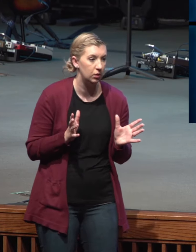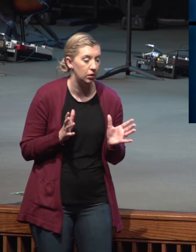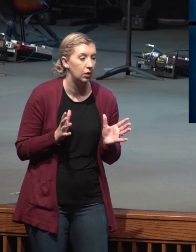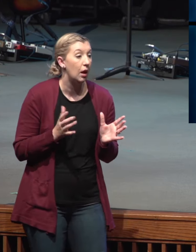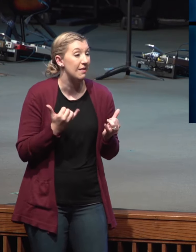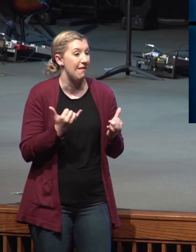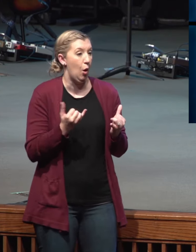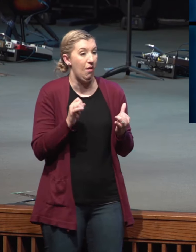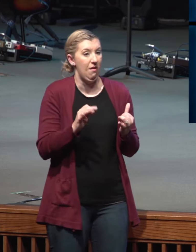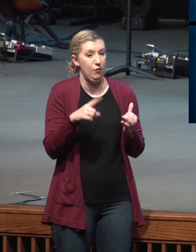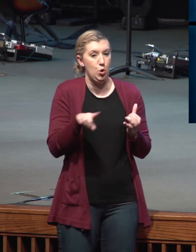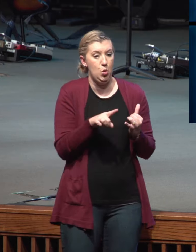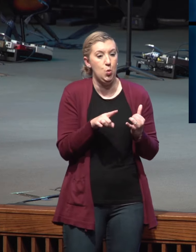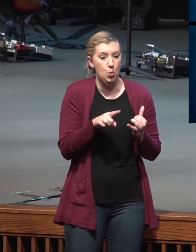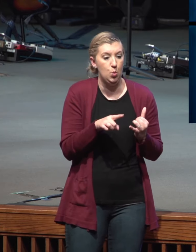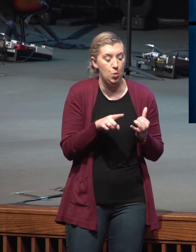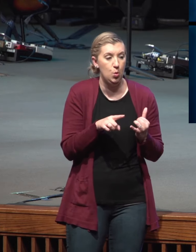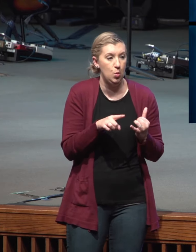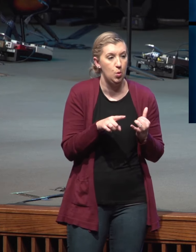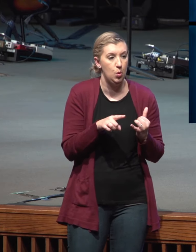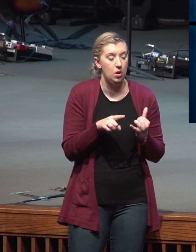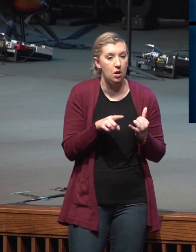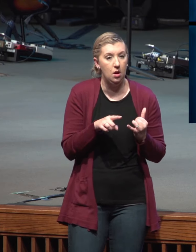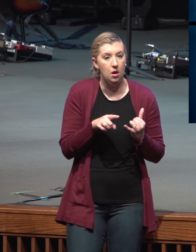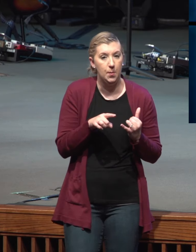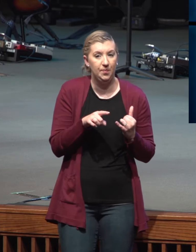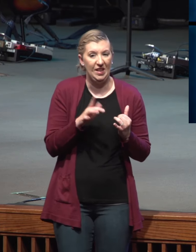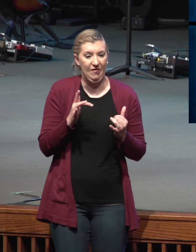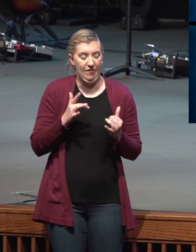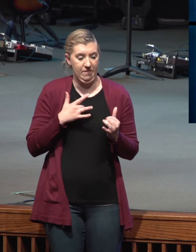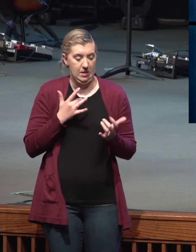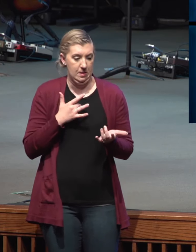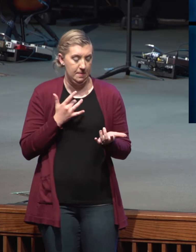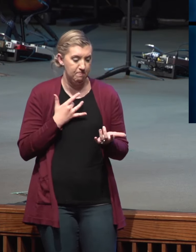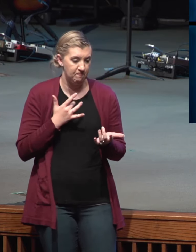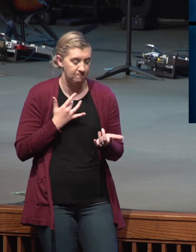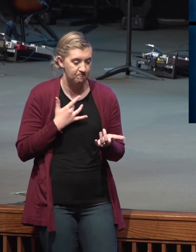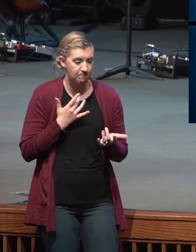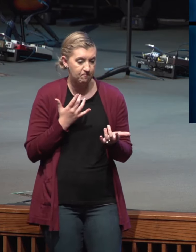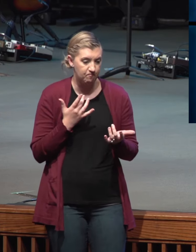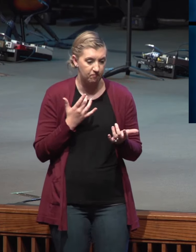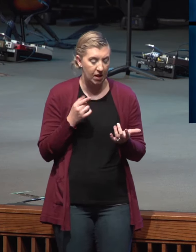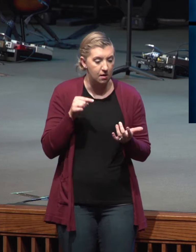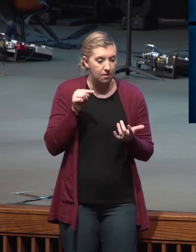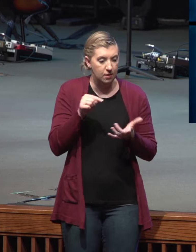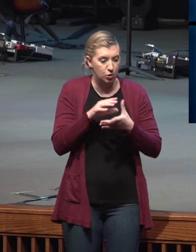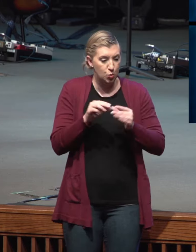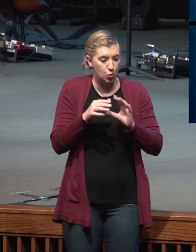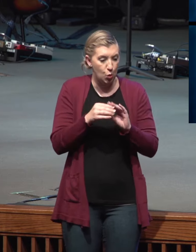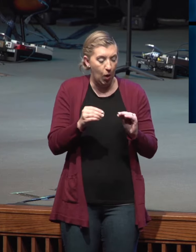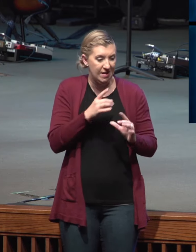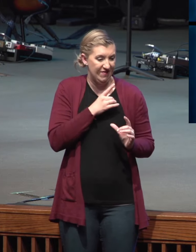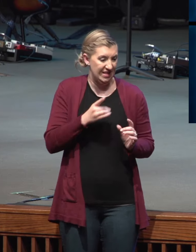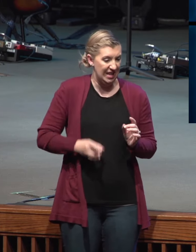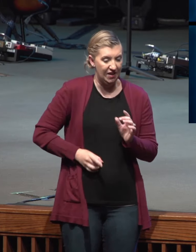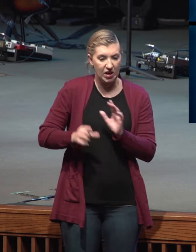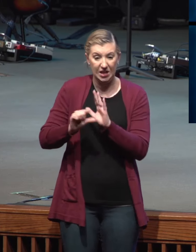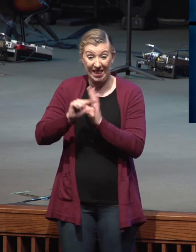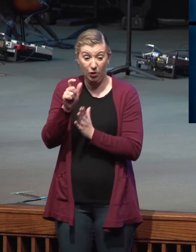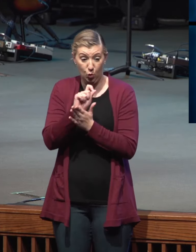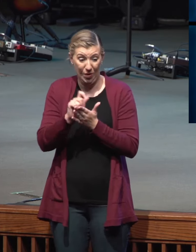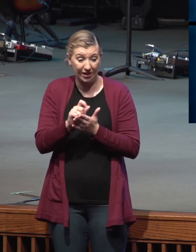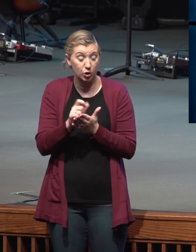Now, if you are of the personal conviction that the story of David and Goliath was written